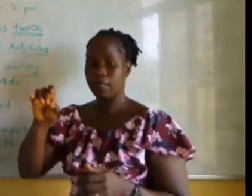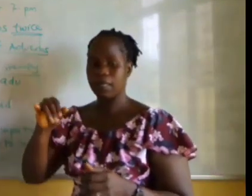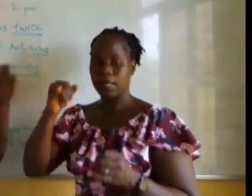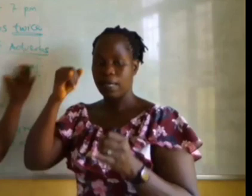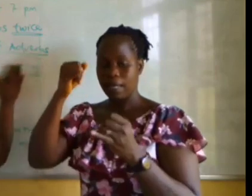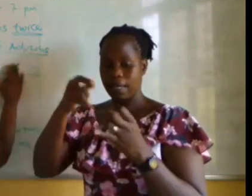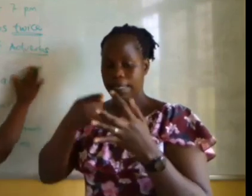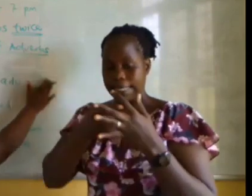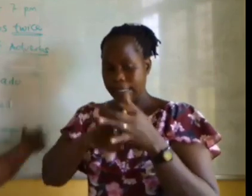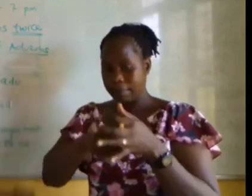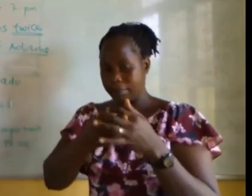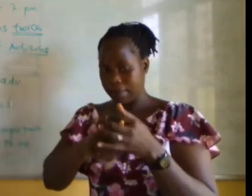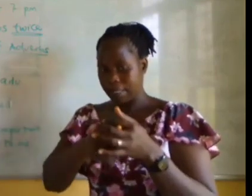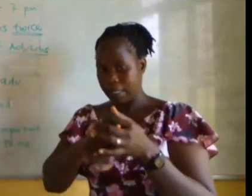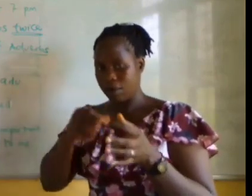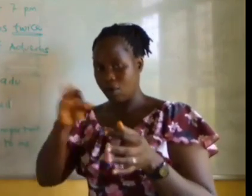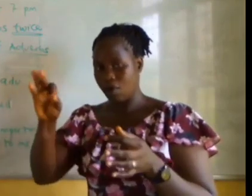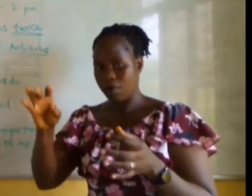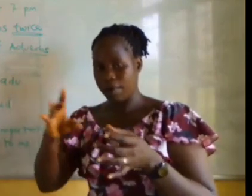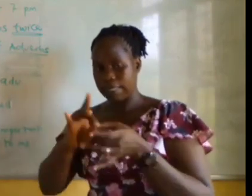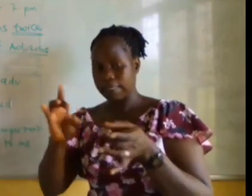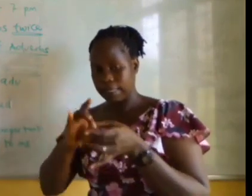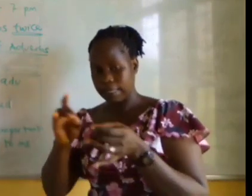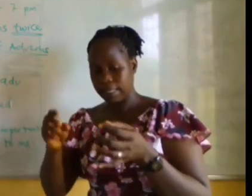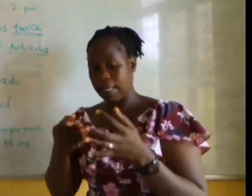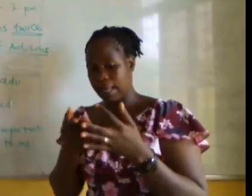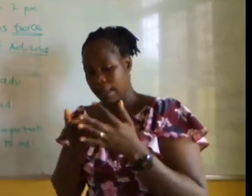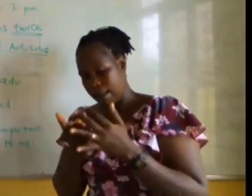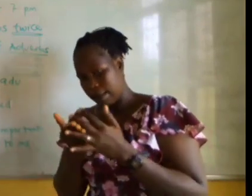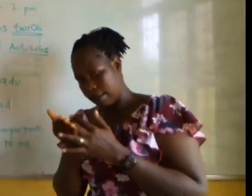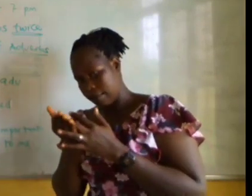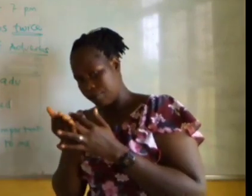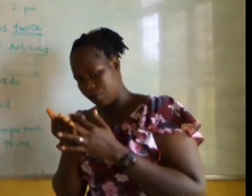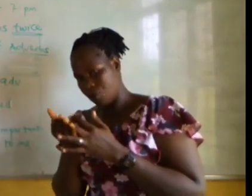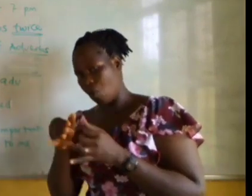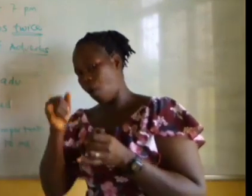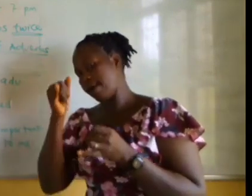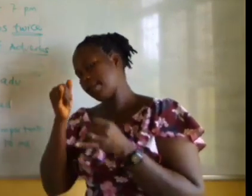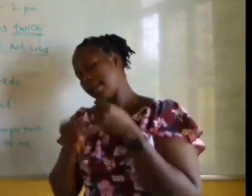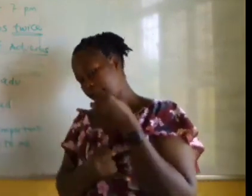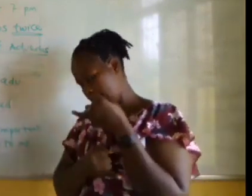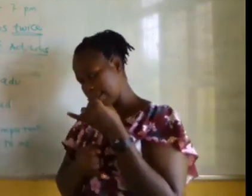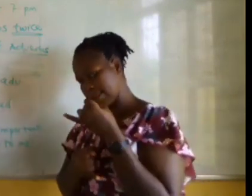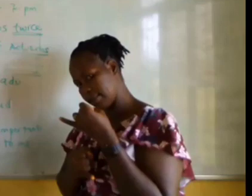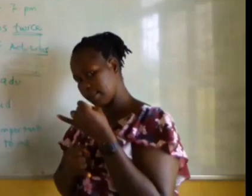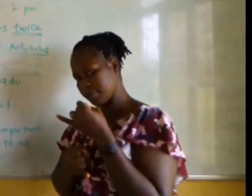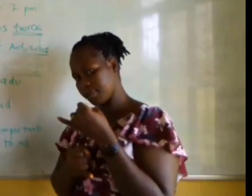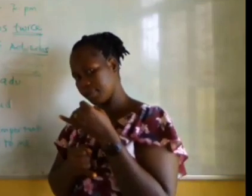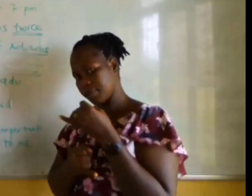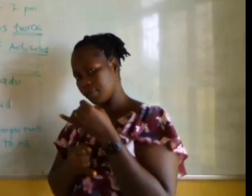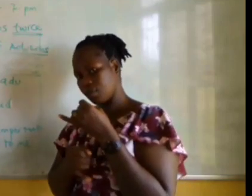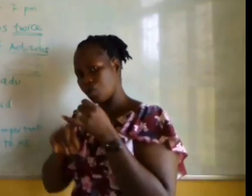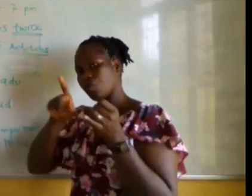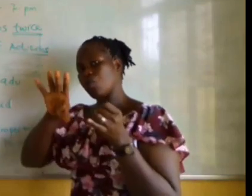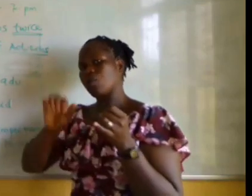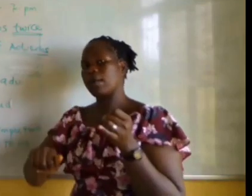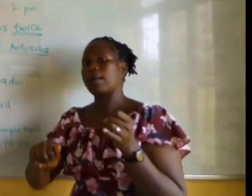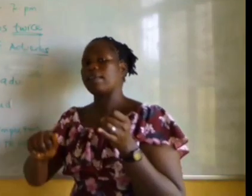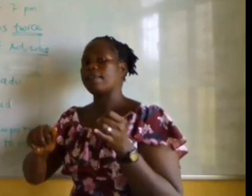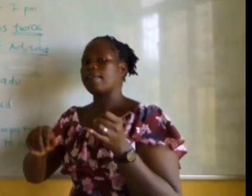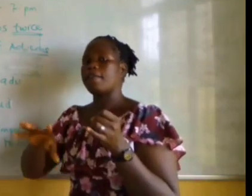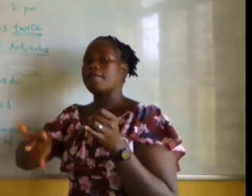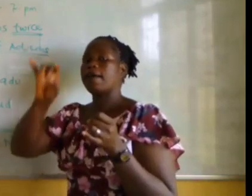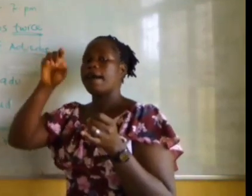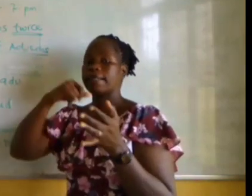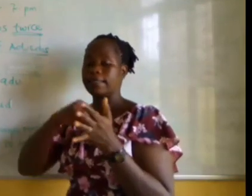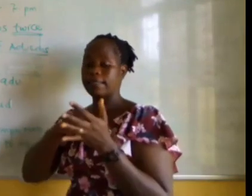a sentence, at the middle of a sentence, or at the end of a sentence. Adverb can be